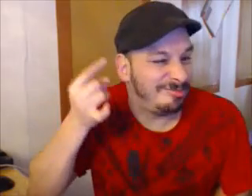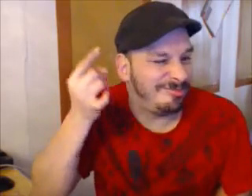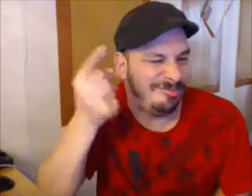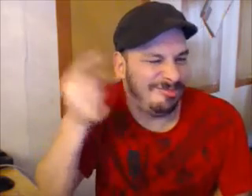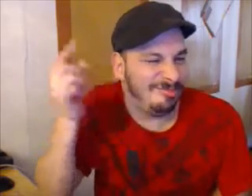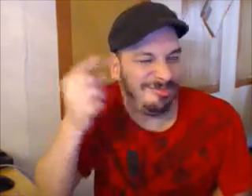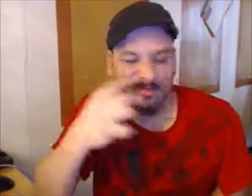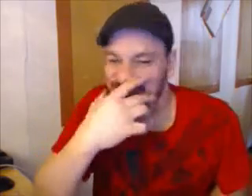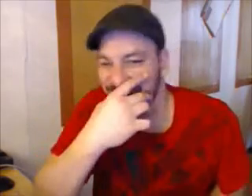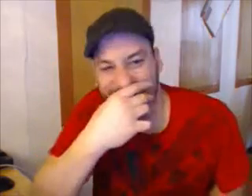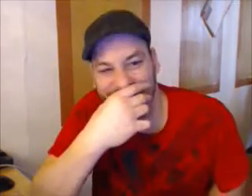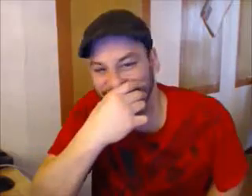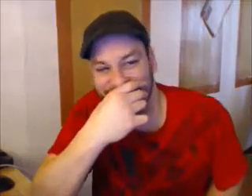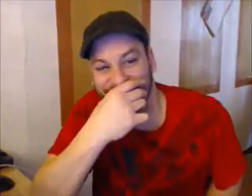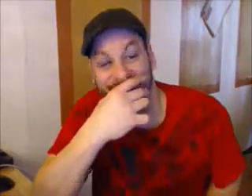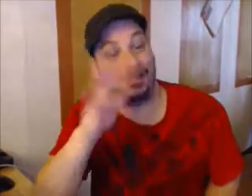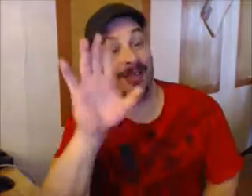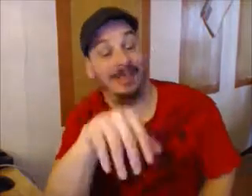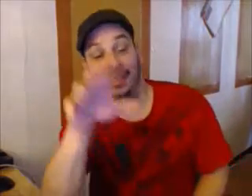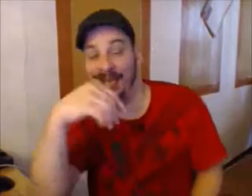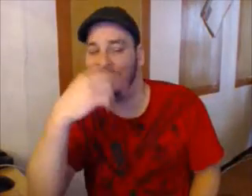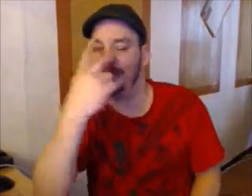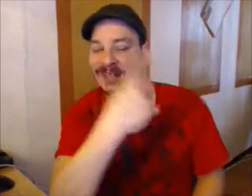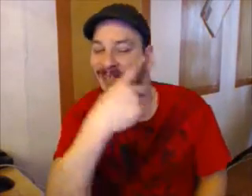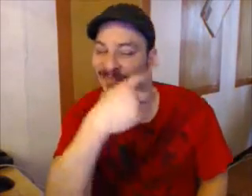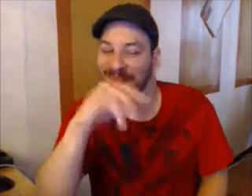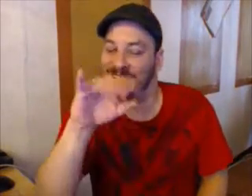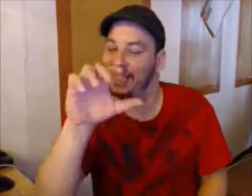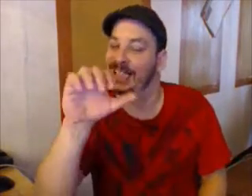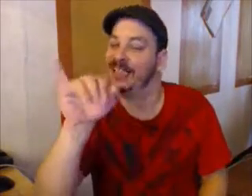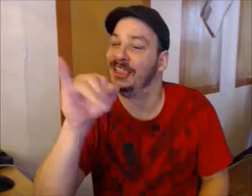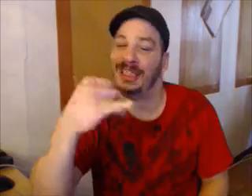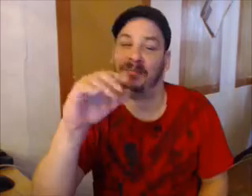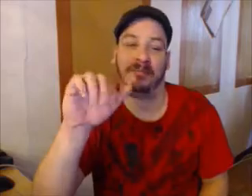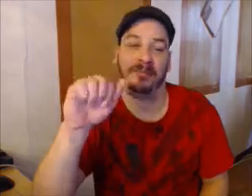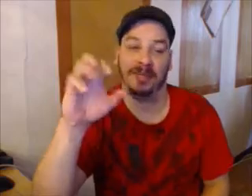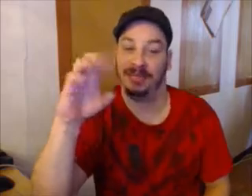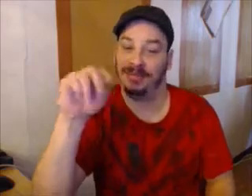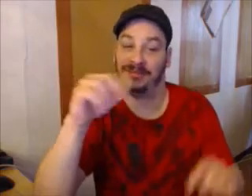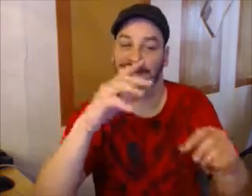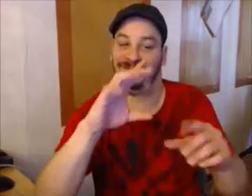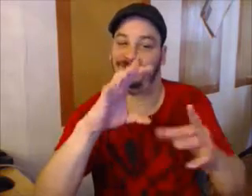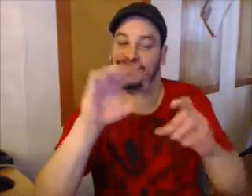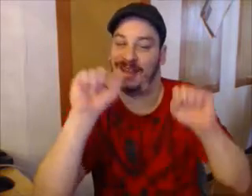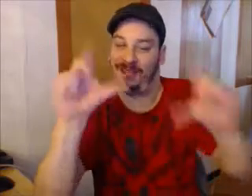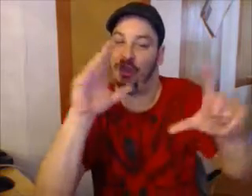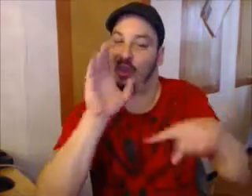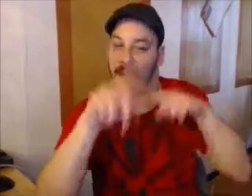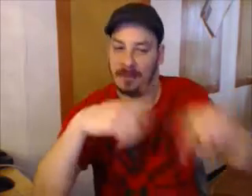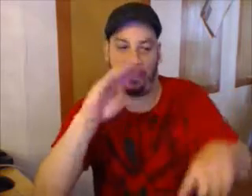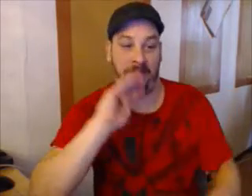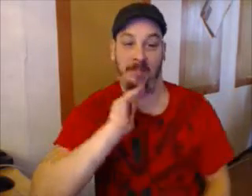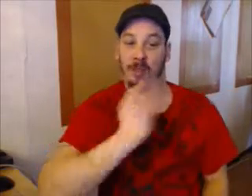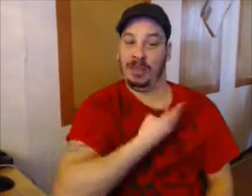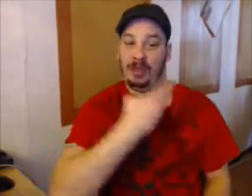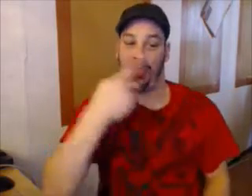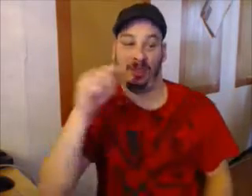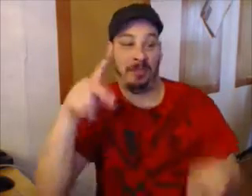Senator, again, you're hopeful because you get people have listened to what the American people